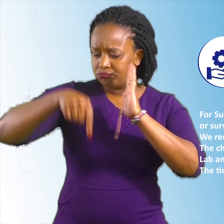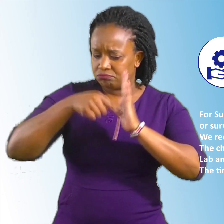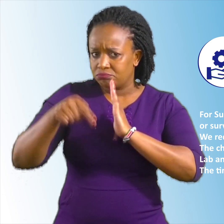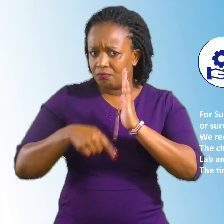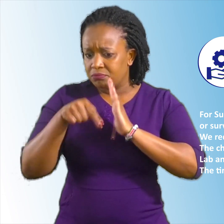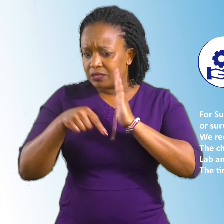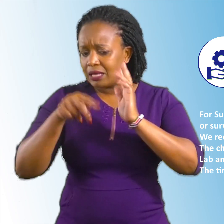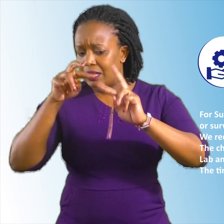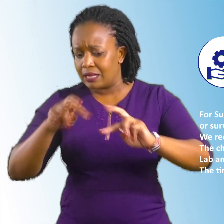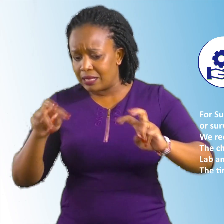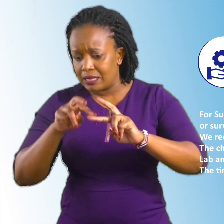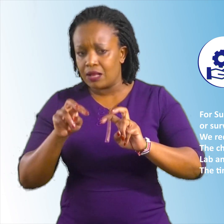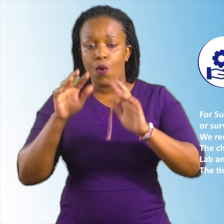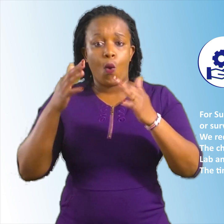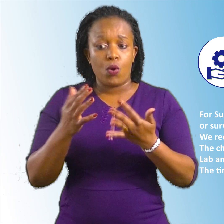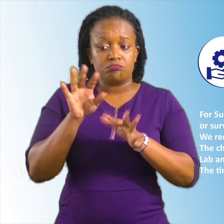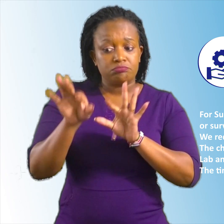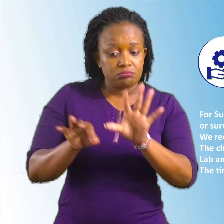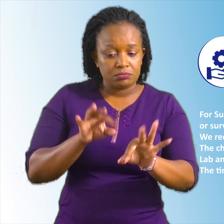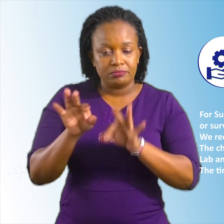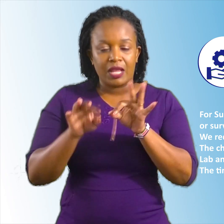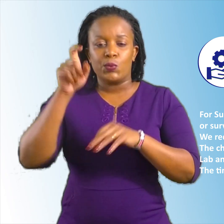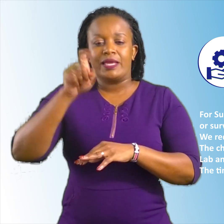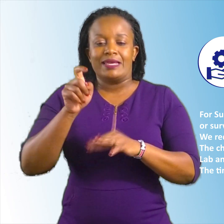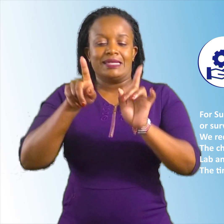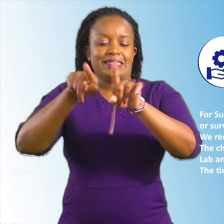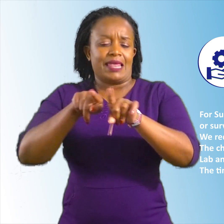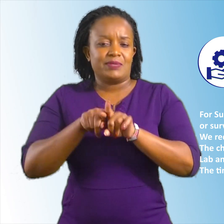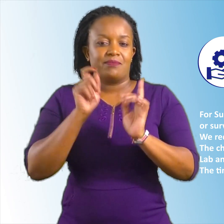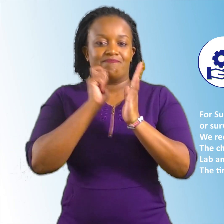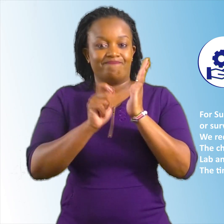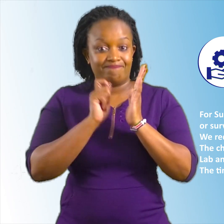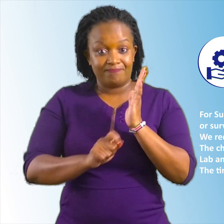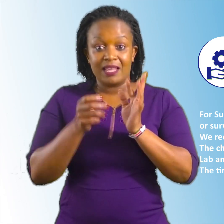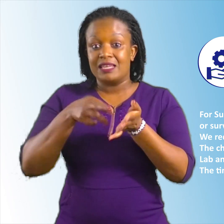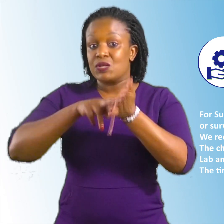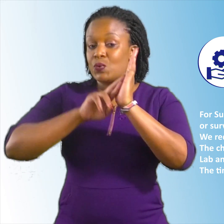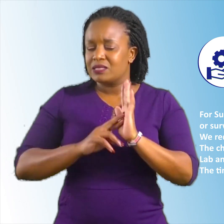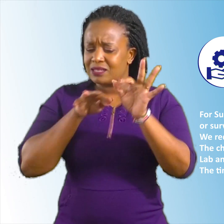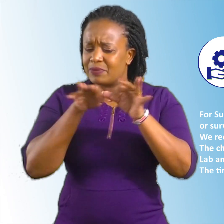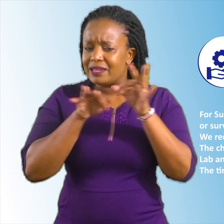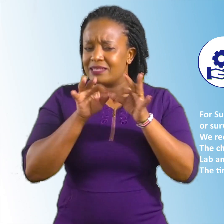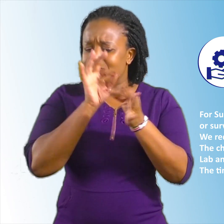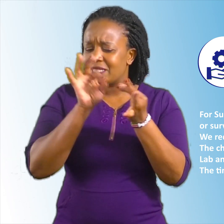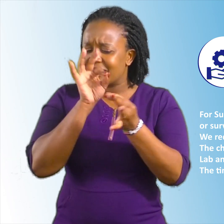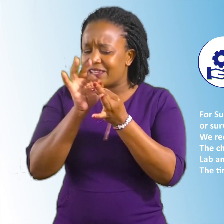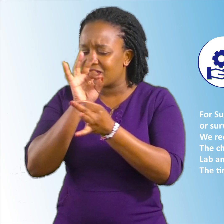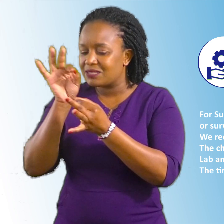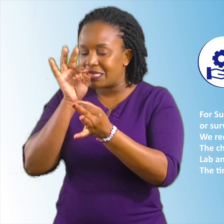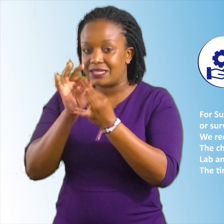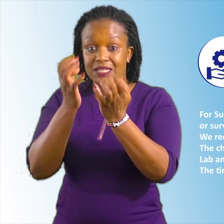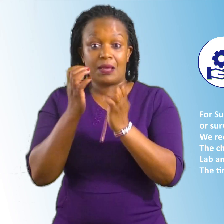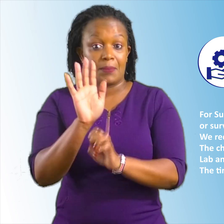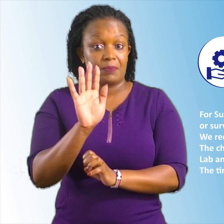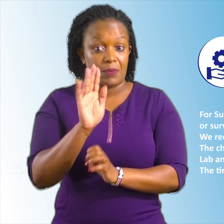or surveys, we require a similar written request outlining your specific needs. The charges are